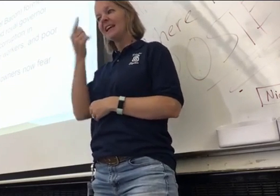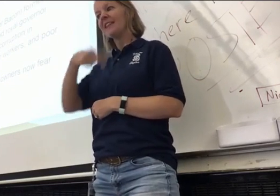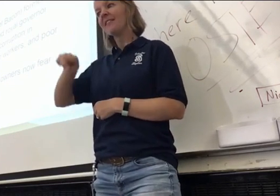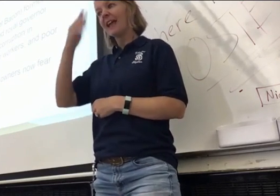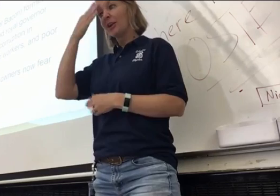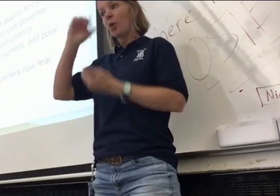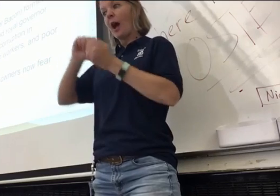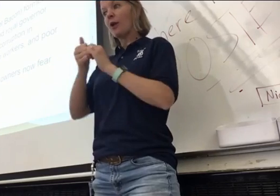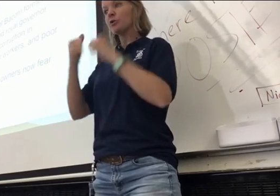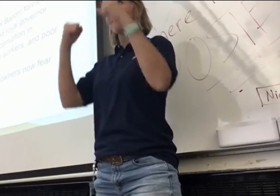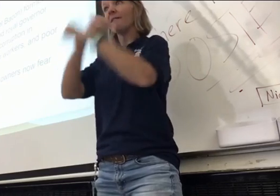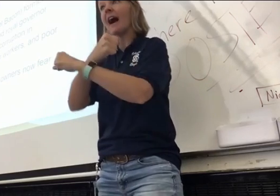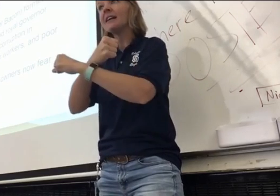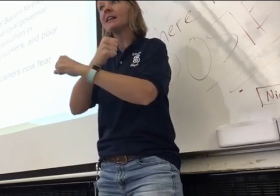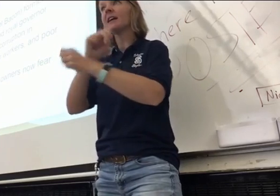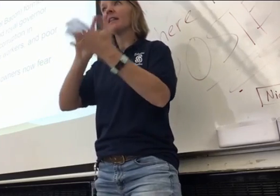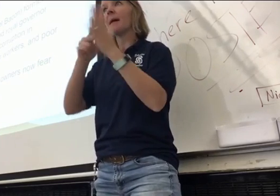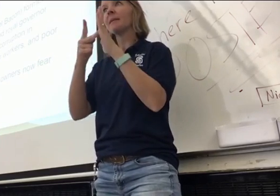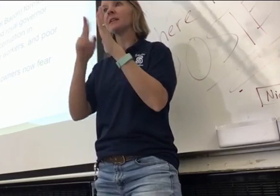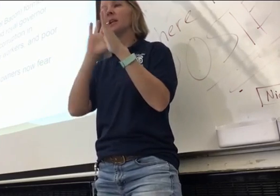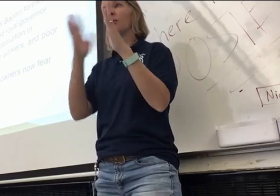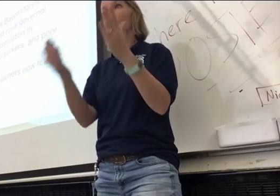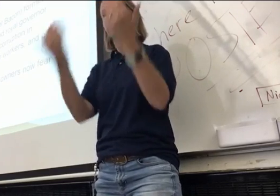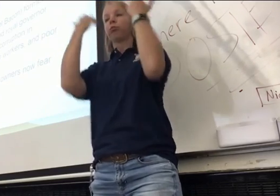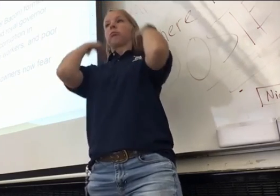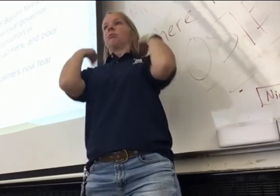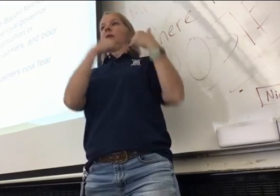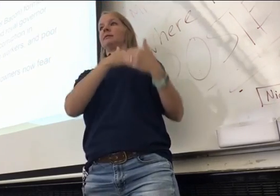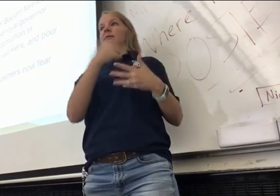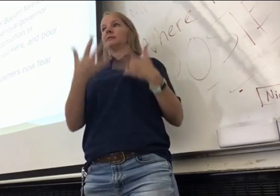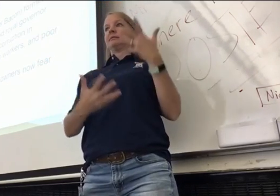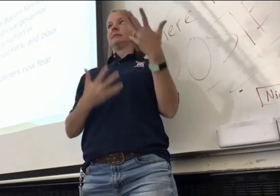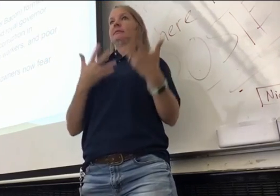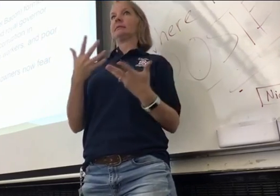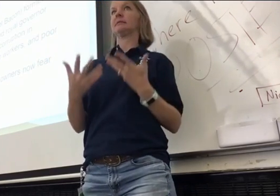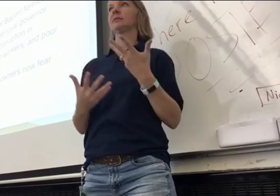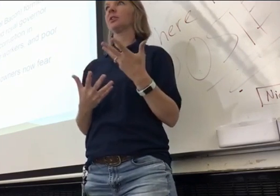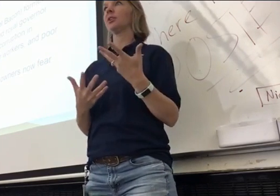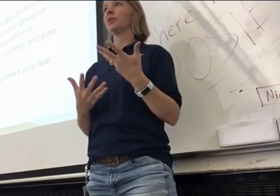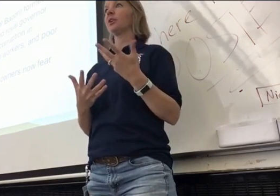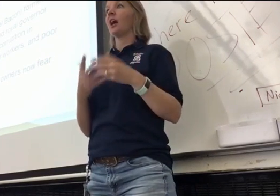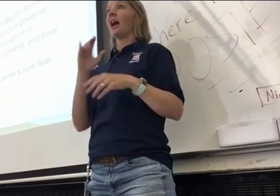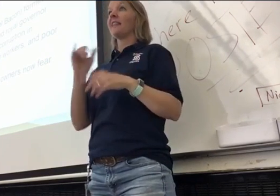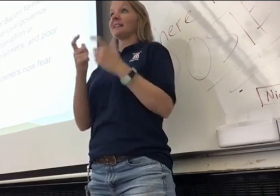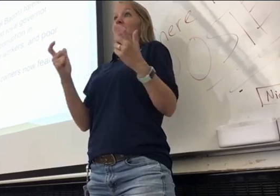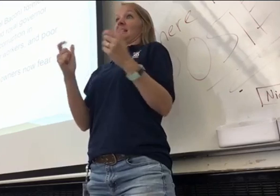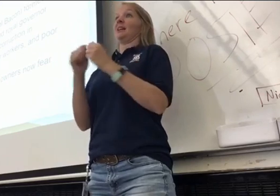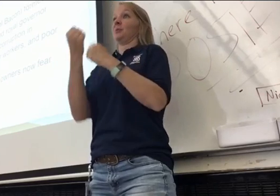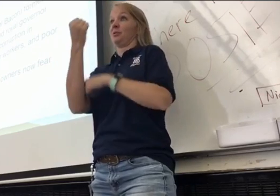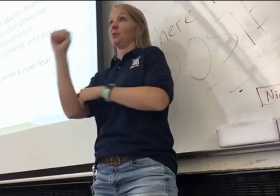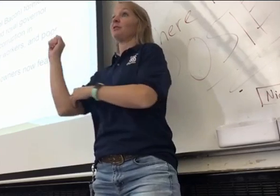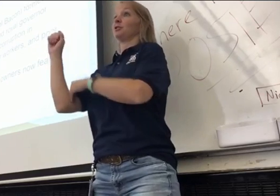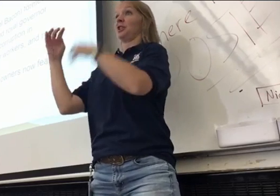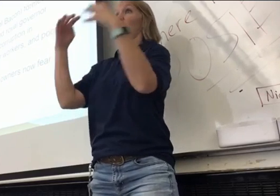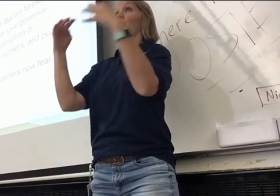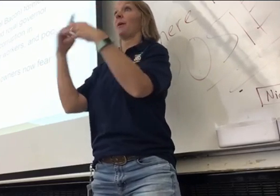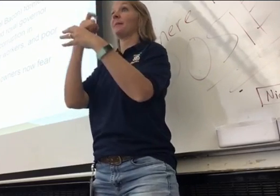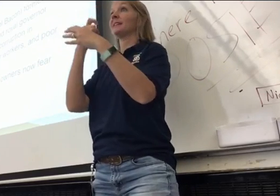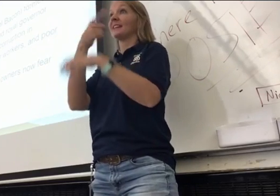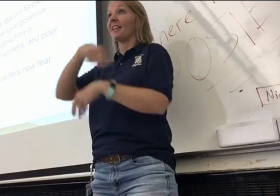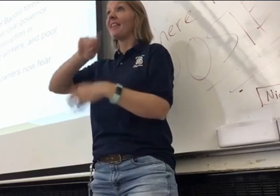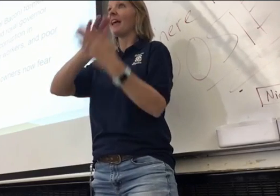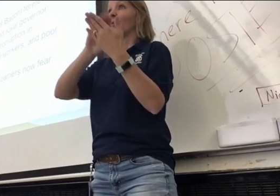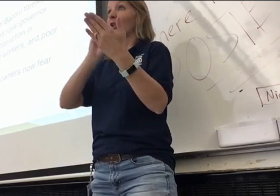fight, they're going to take us over as slave owners. This is what's going to really be big with the Revolutionary War, because they're going to learn how to